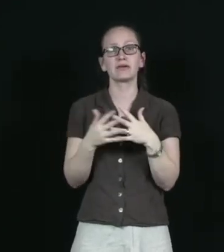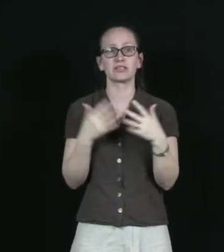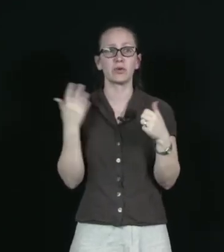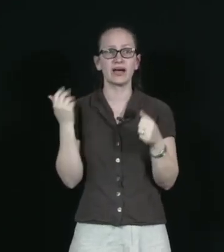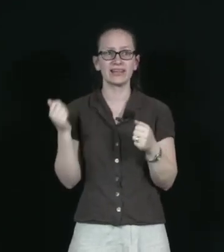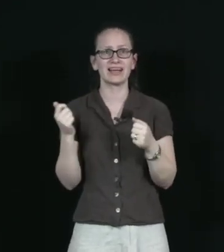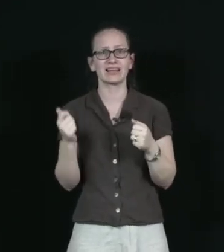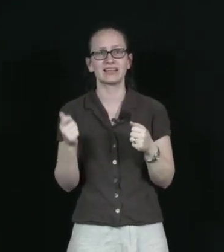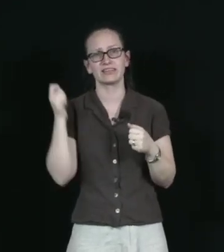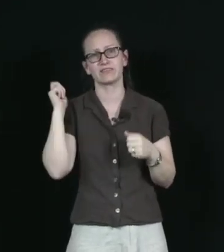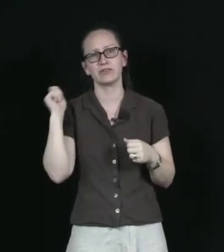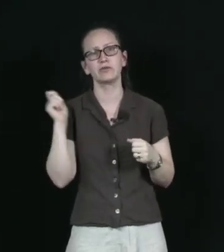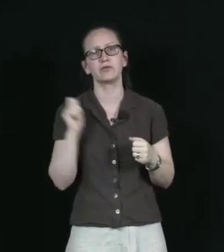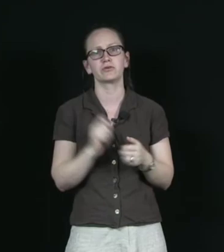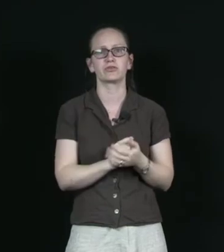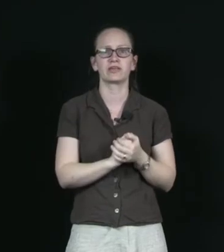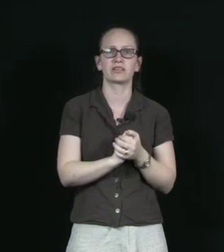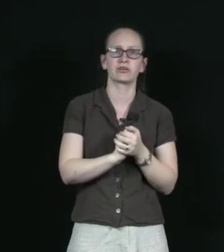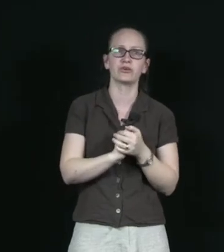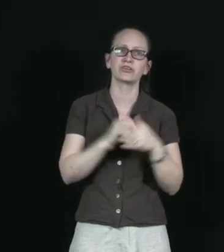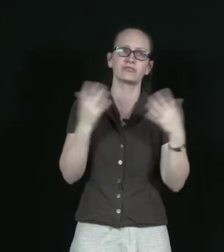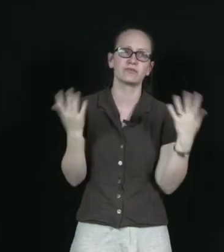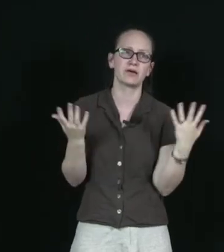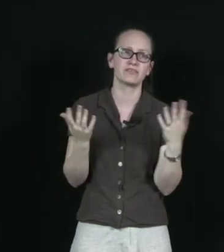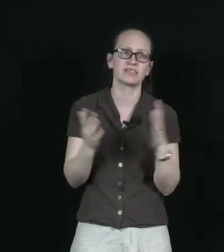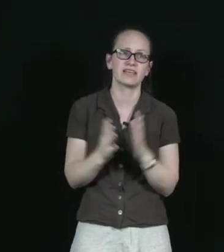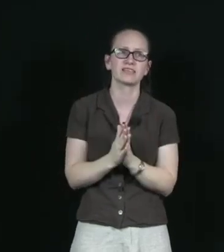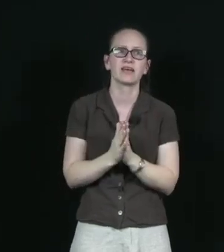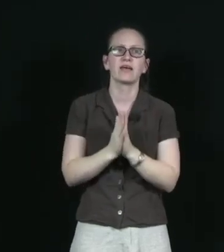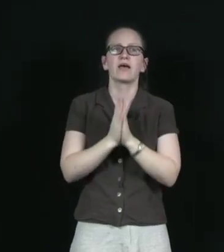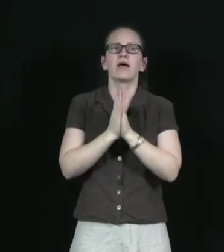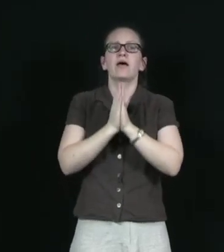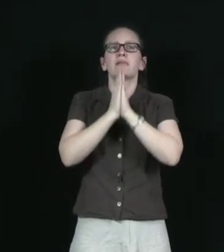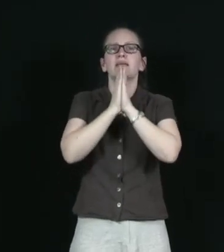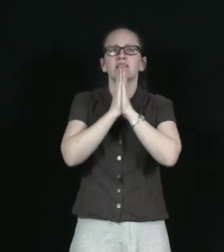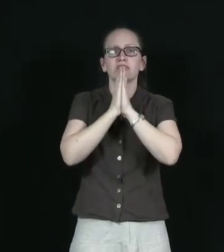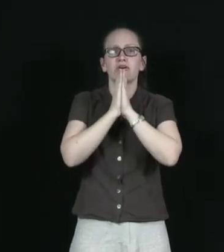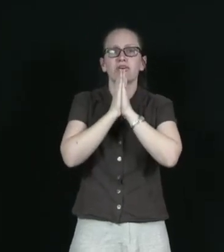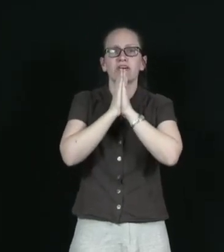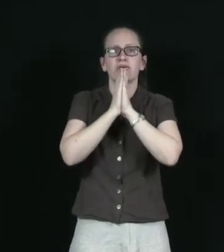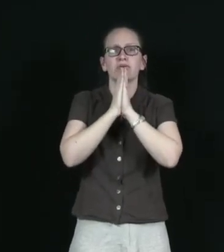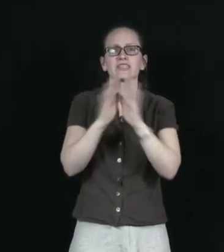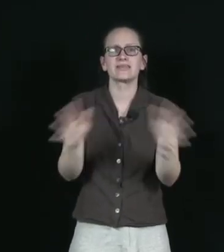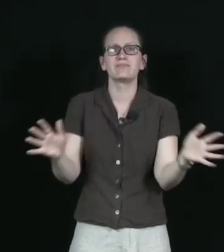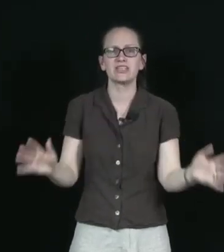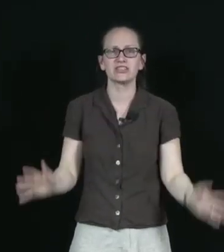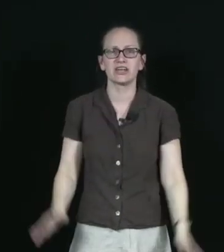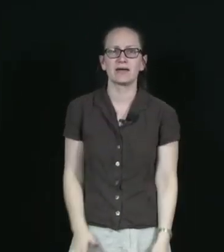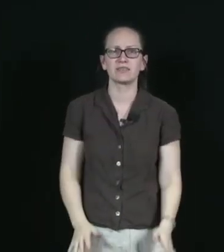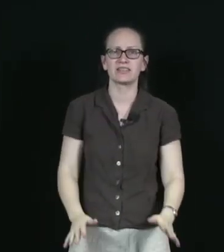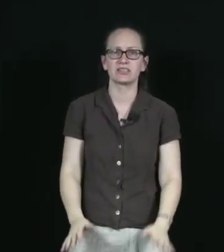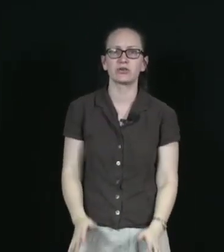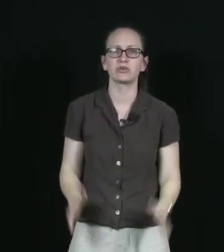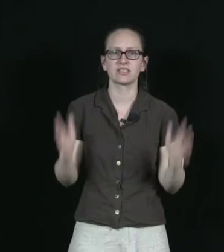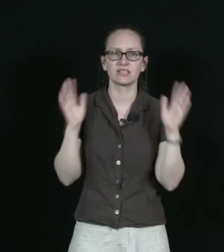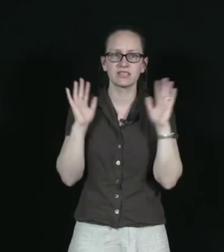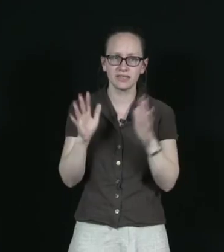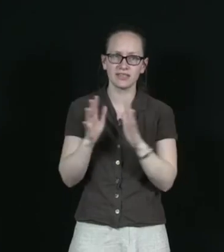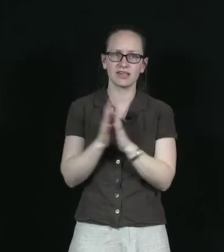it's quite likely that a few of you are doing the course from overseas. Please note that all the submission times in this course are Sydney